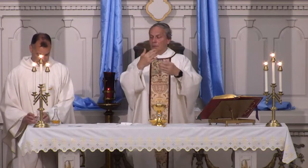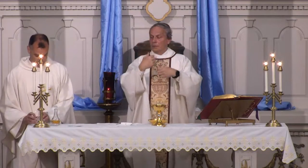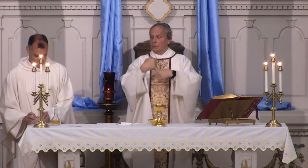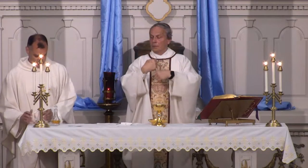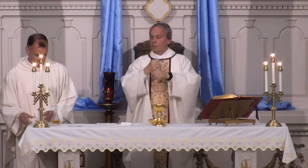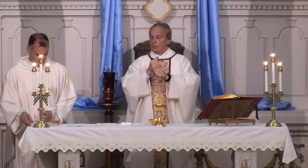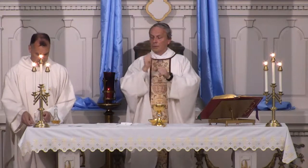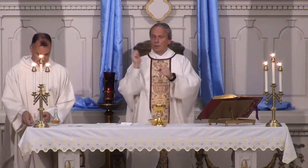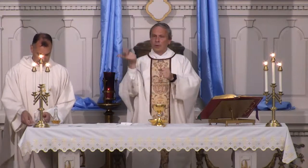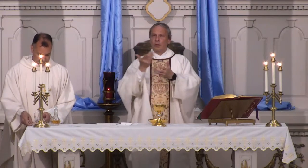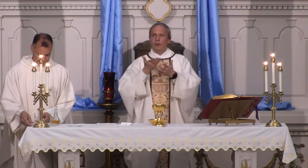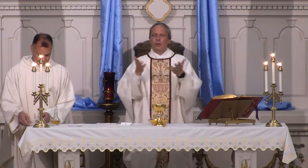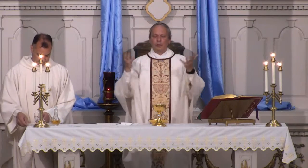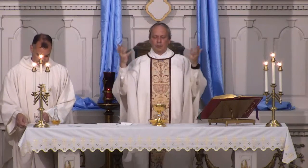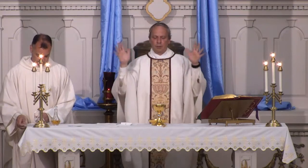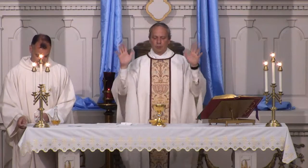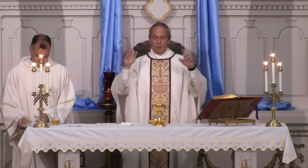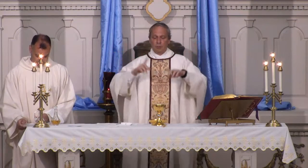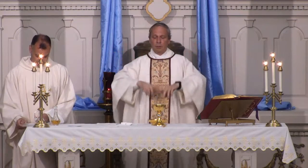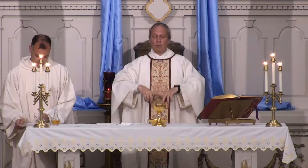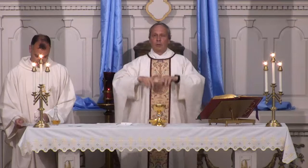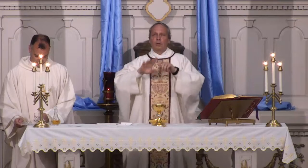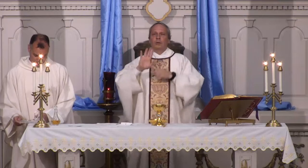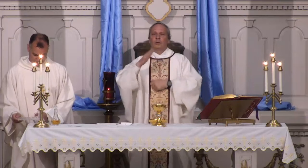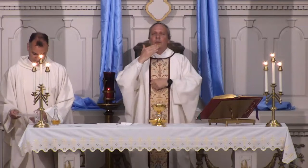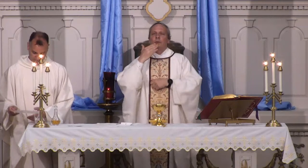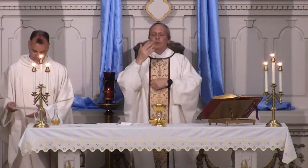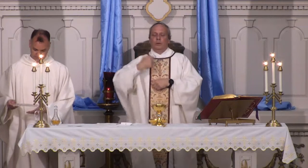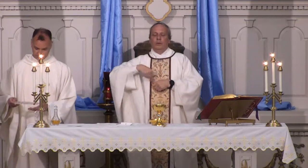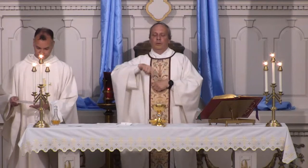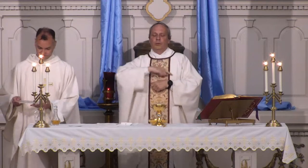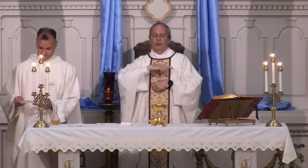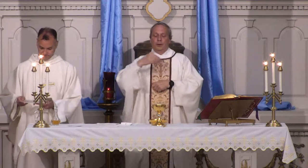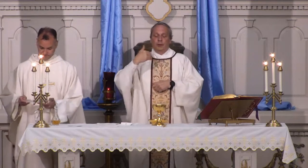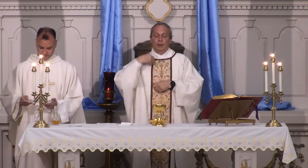Blessed are you, Lord God of all creation,